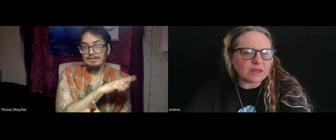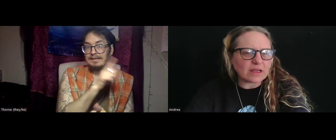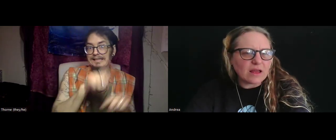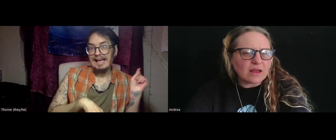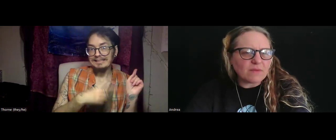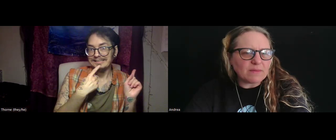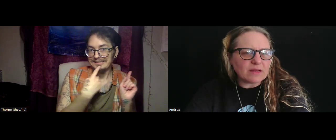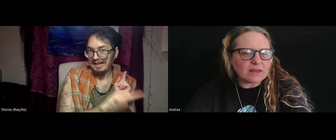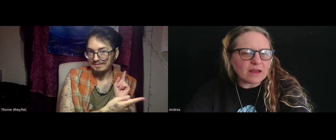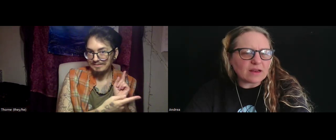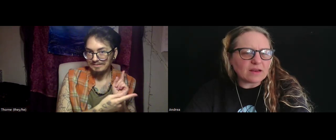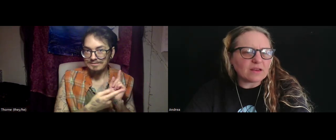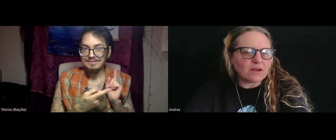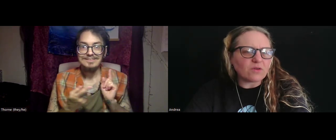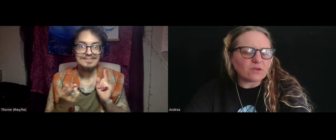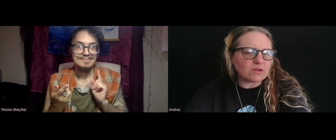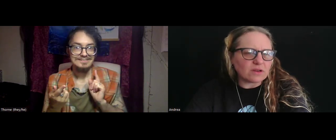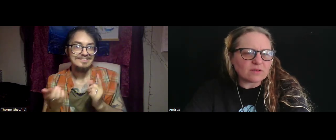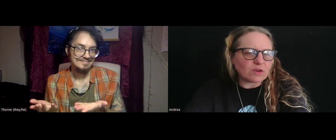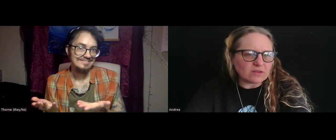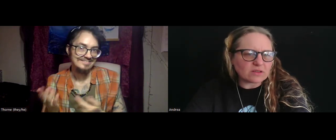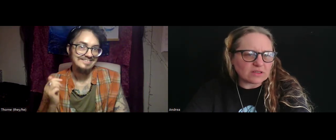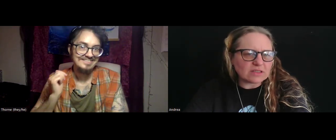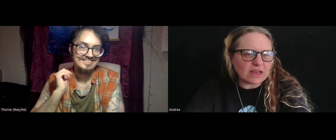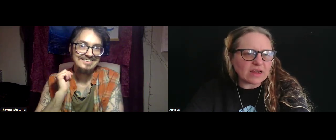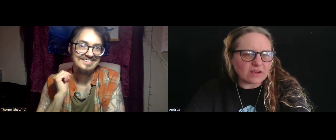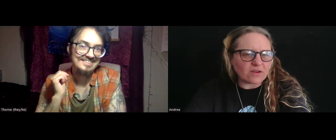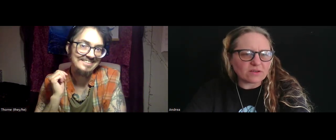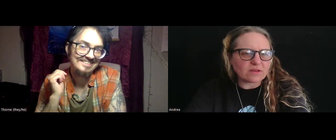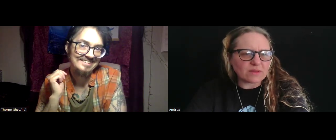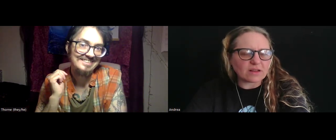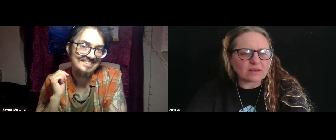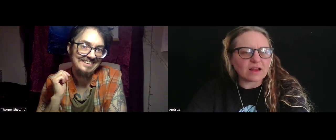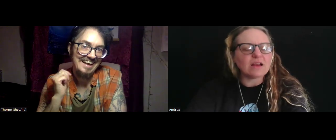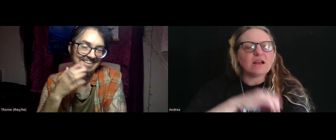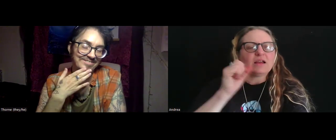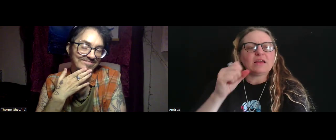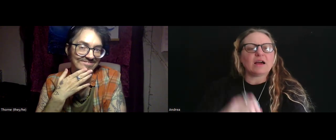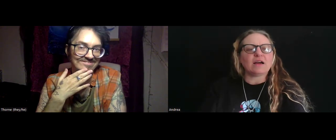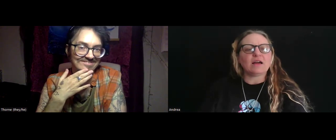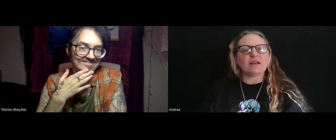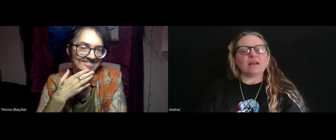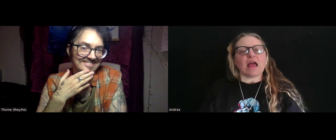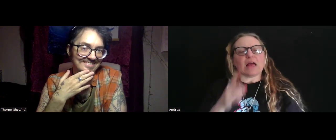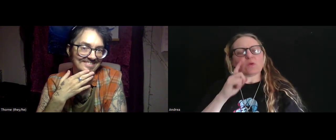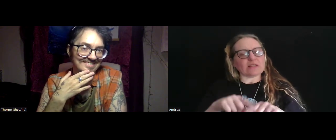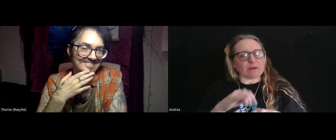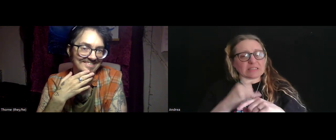something maybe that, you couldn't someone else couldn't say or something like that. Yeah. And it really depends if